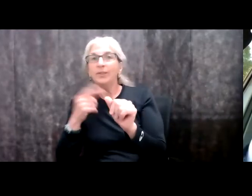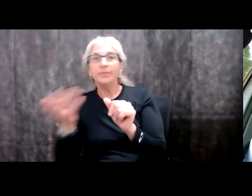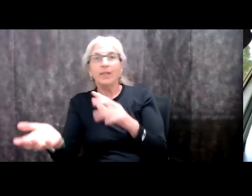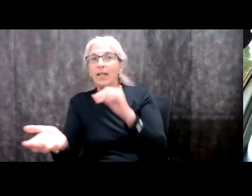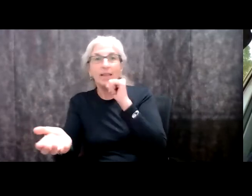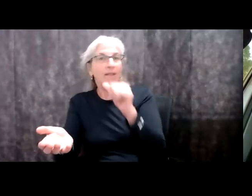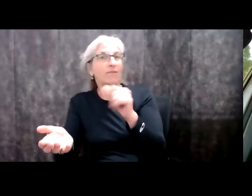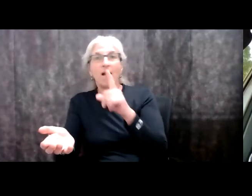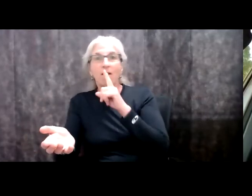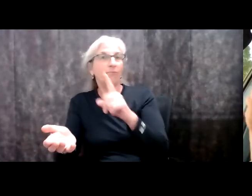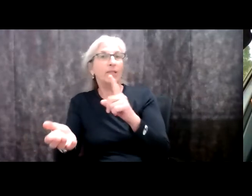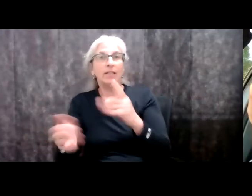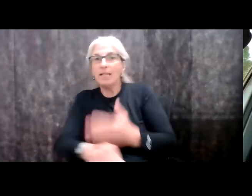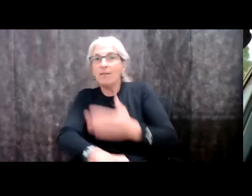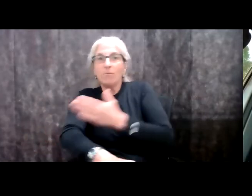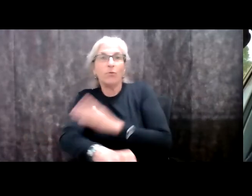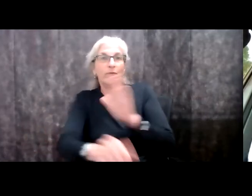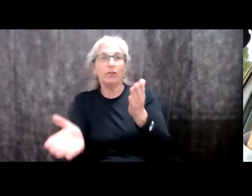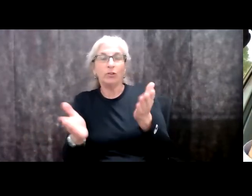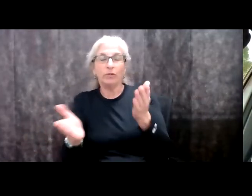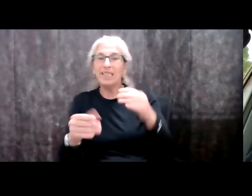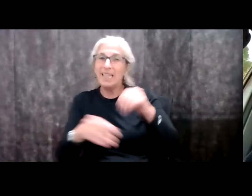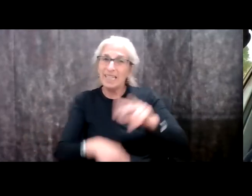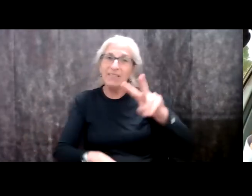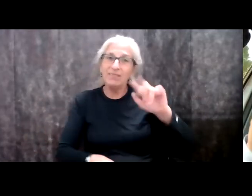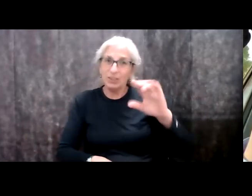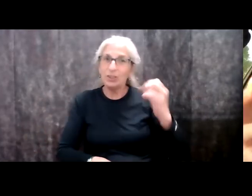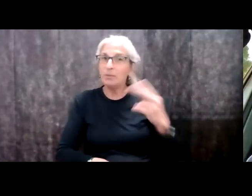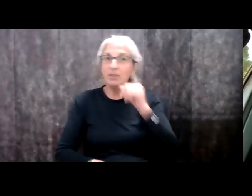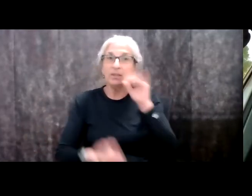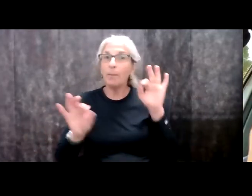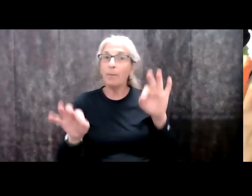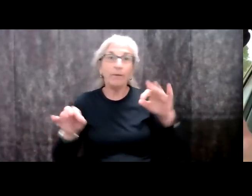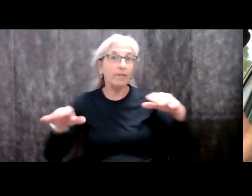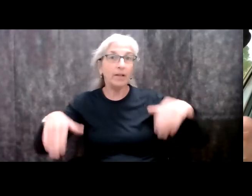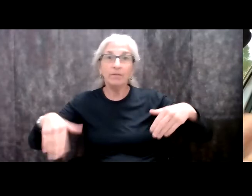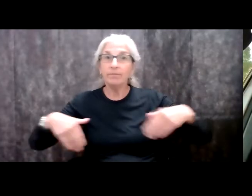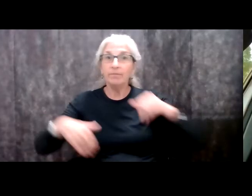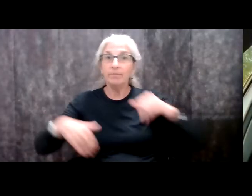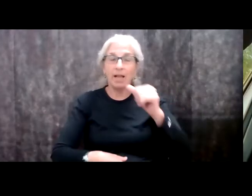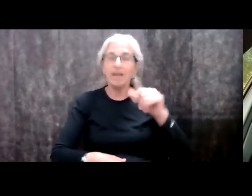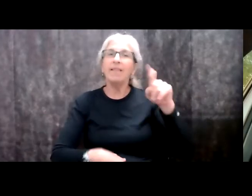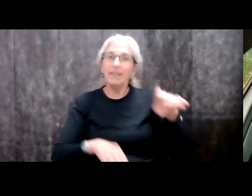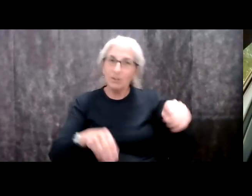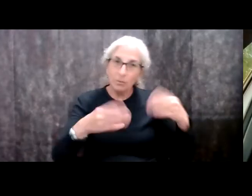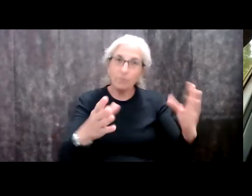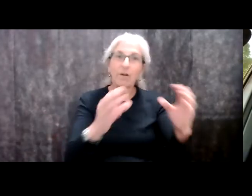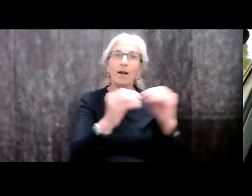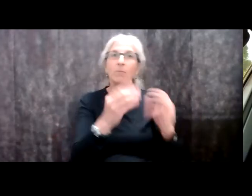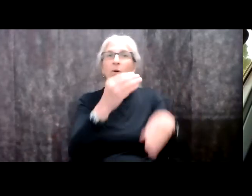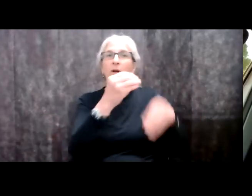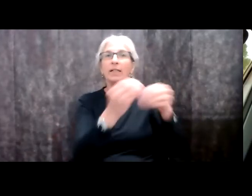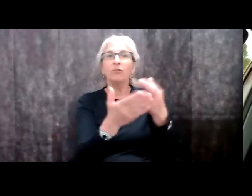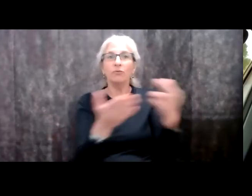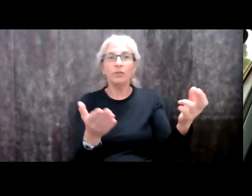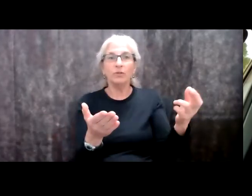reached that same bar. And even in Virginia Beach, there's still more that needs to be done to provide those additional resources. So I think it